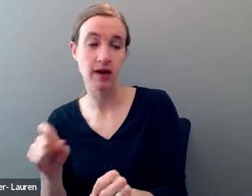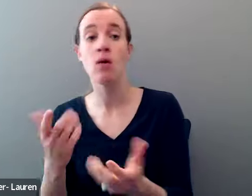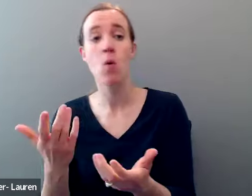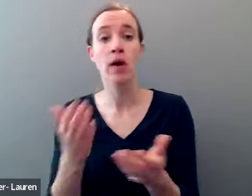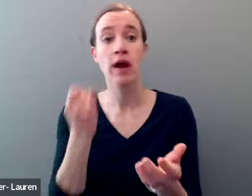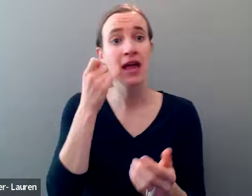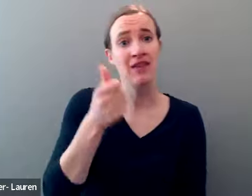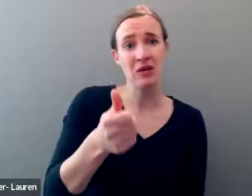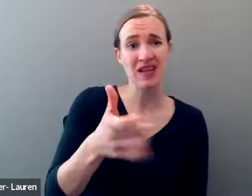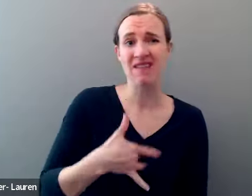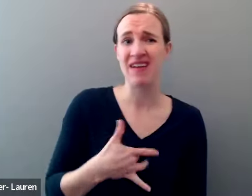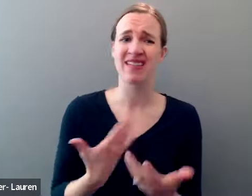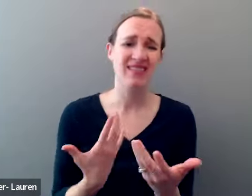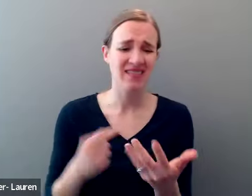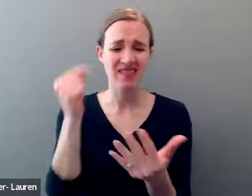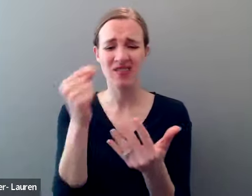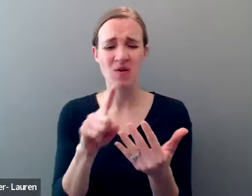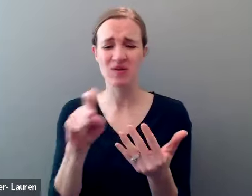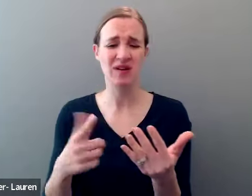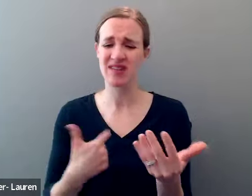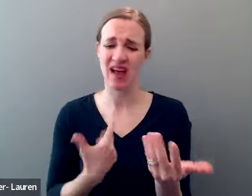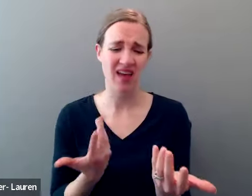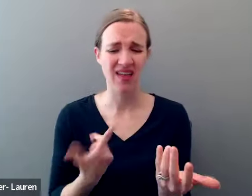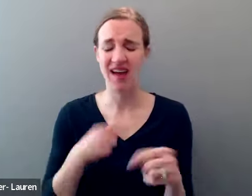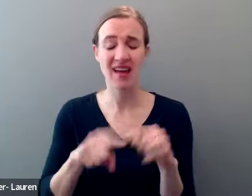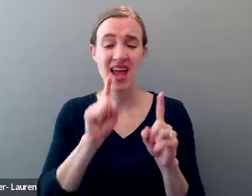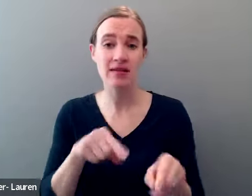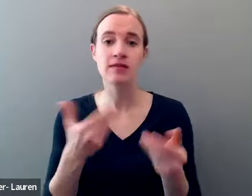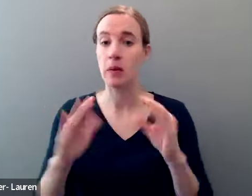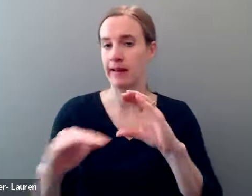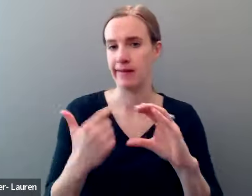these questions, email me and we can talk more about it.